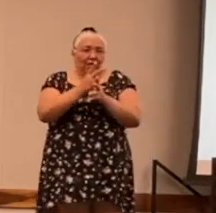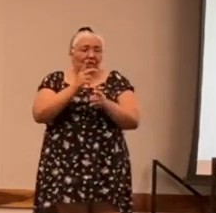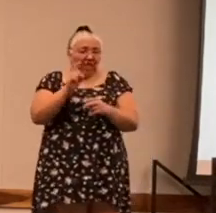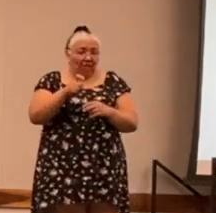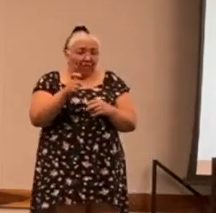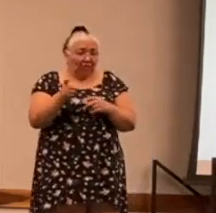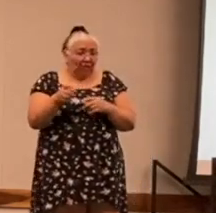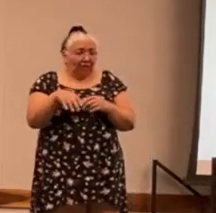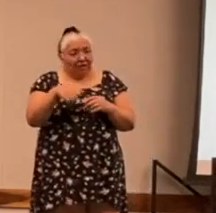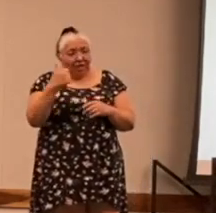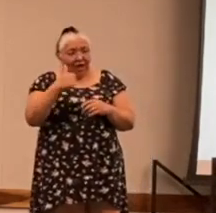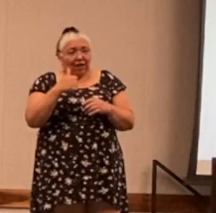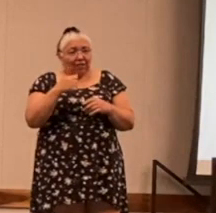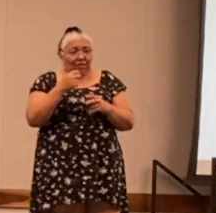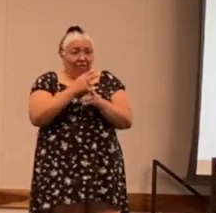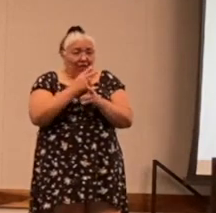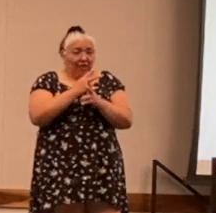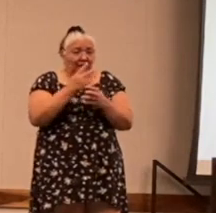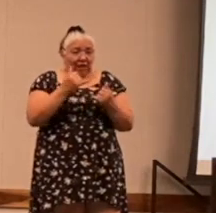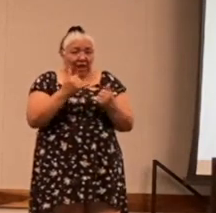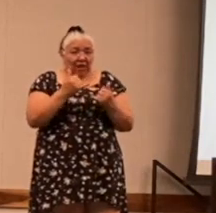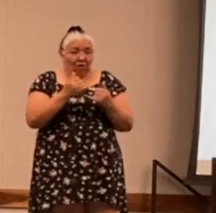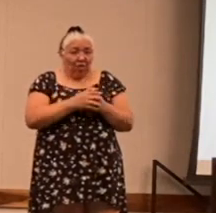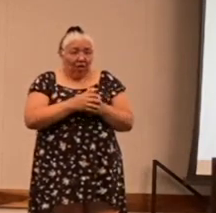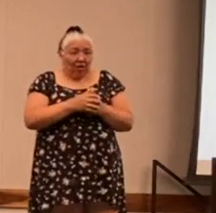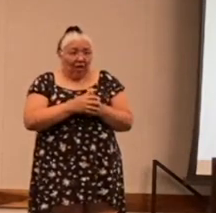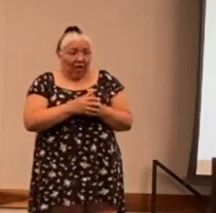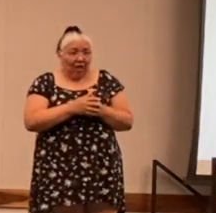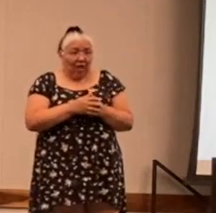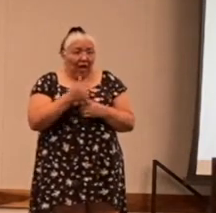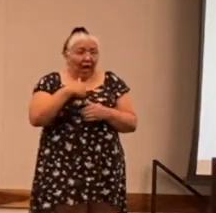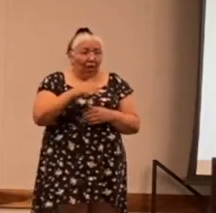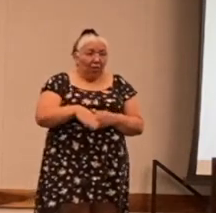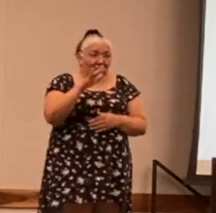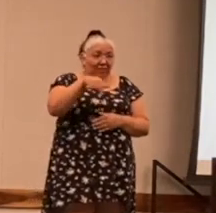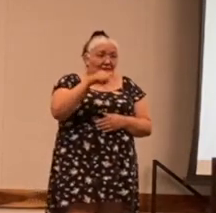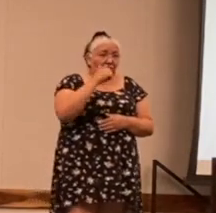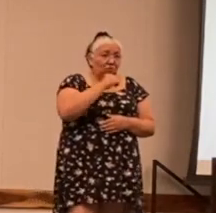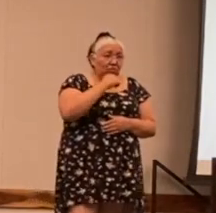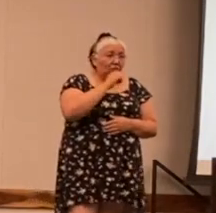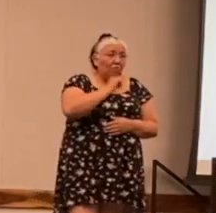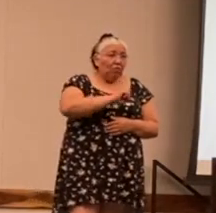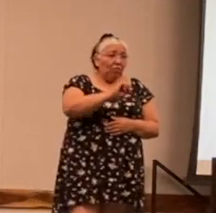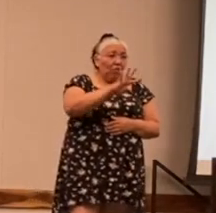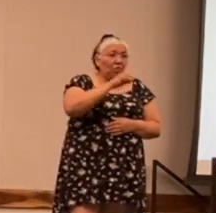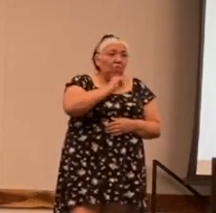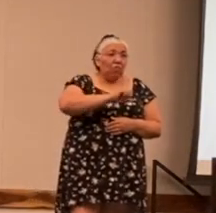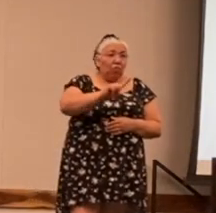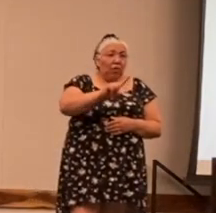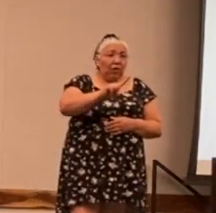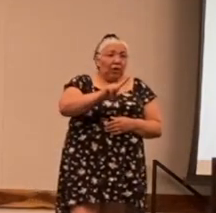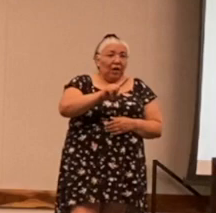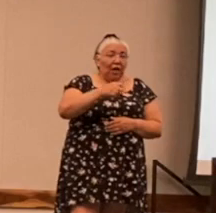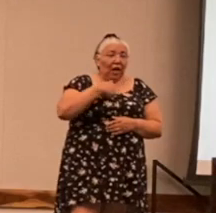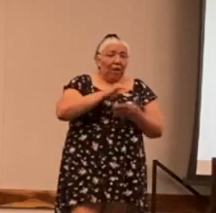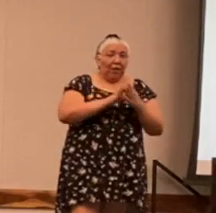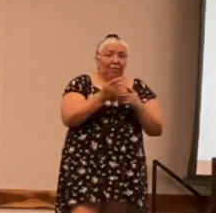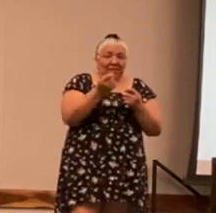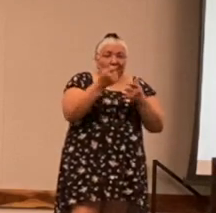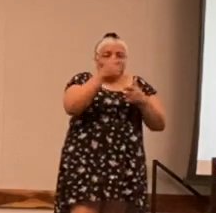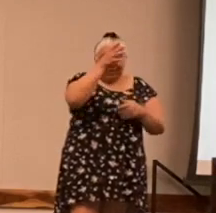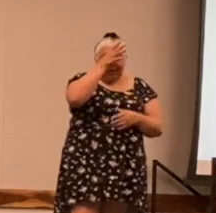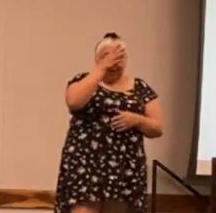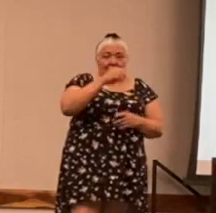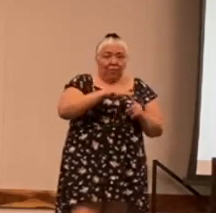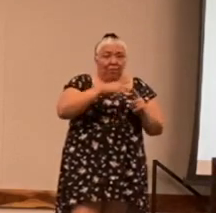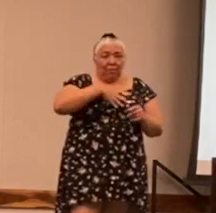you gotta get out of the van. Now, you gotta understand that I raised these girls when they were 4 and 1, okay? I became an instant dad. But my